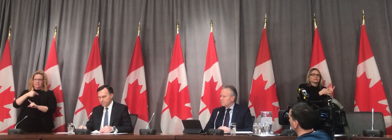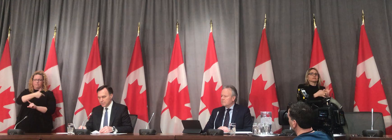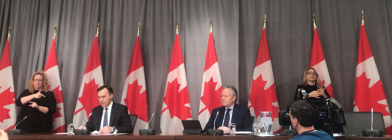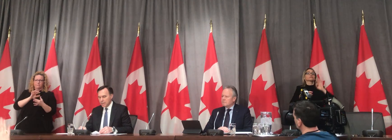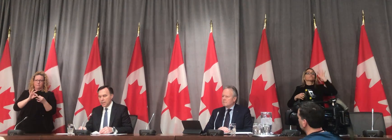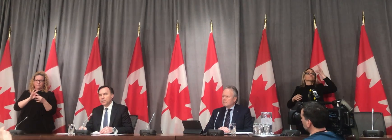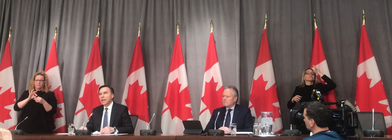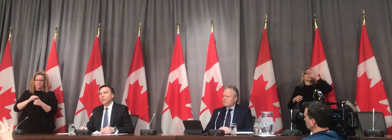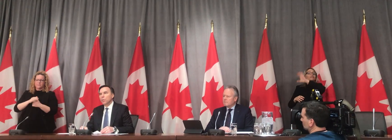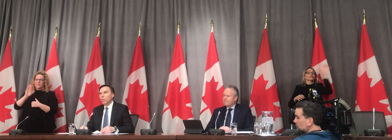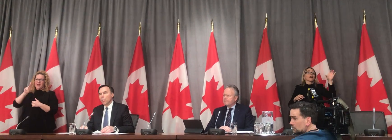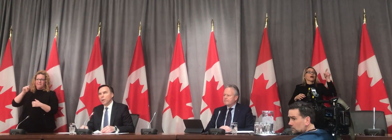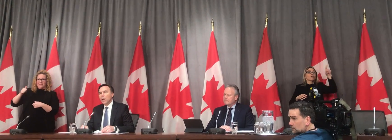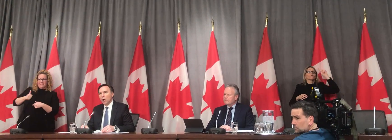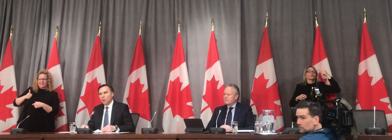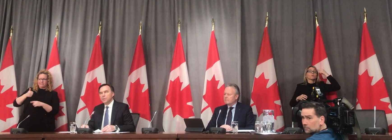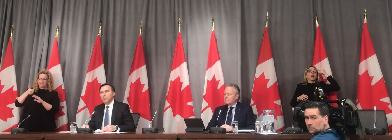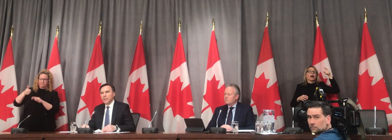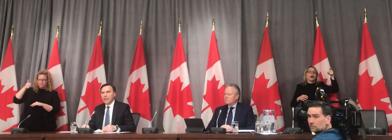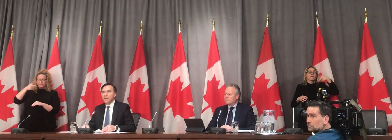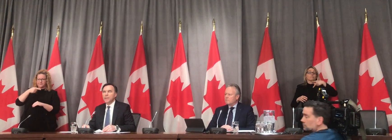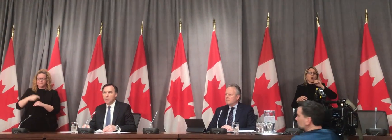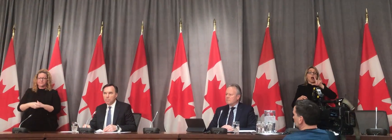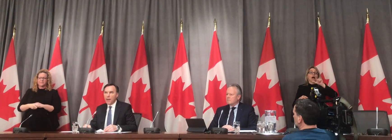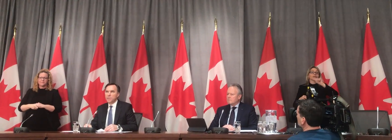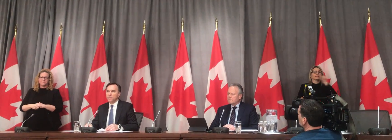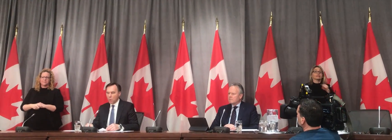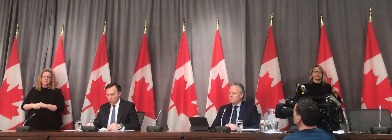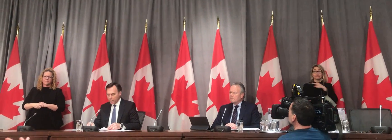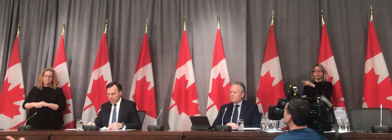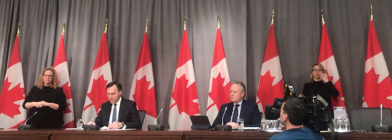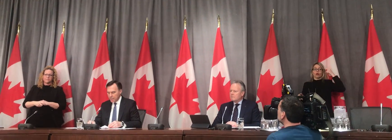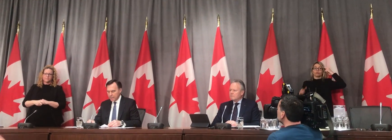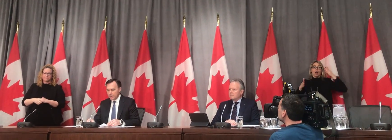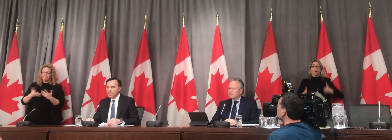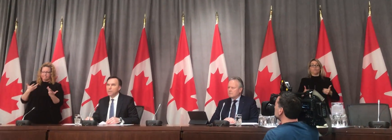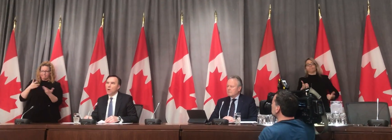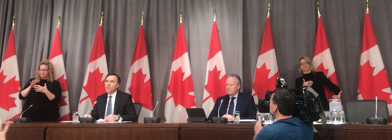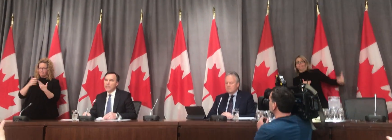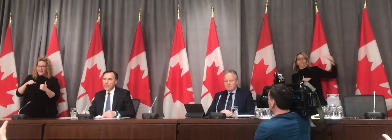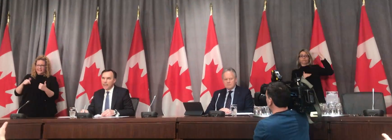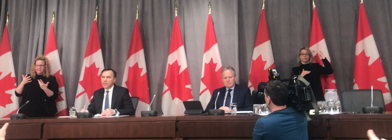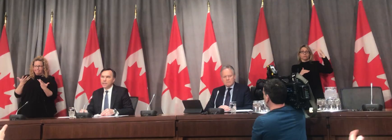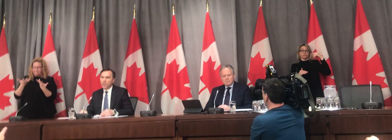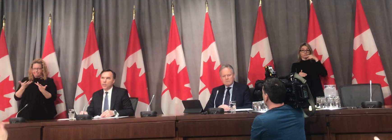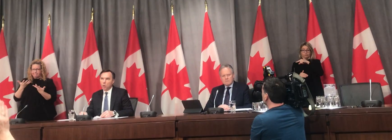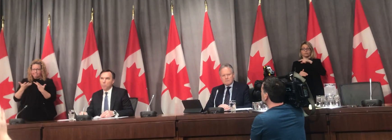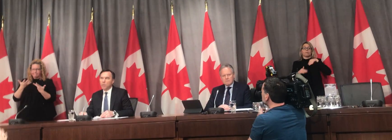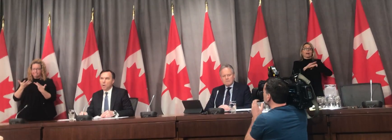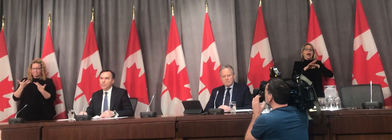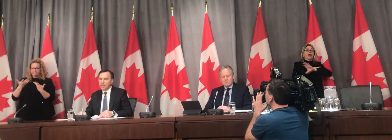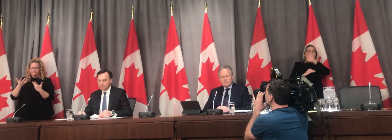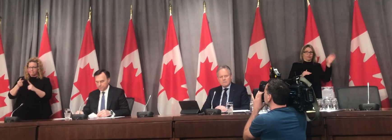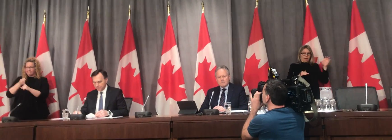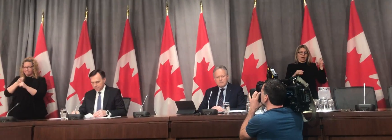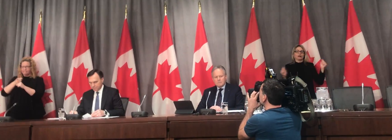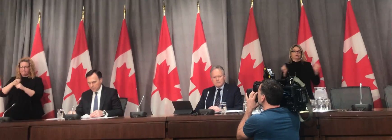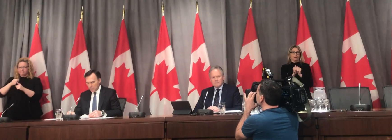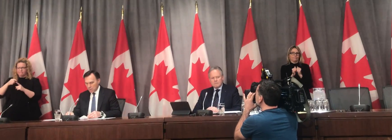today. Together, we're working hard to mitigate the impacts of COVID-19 on the Canadian and on the global